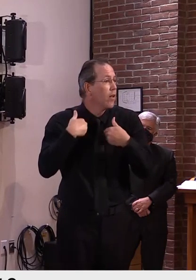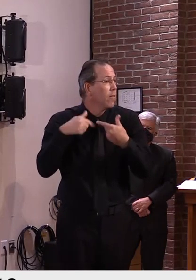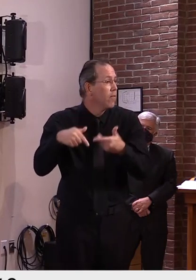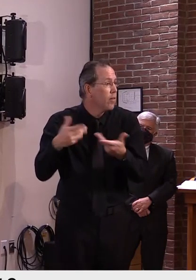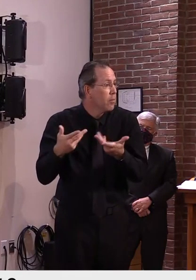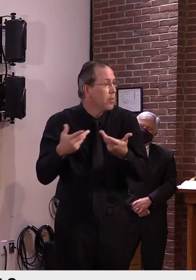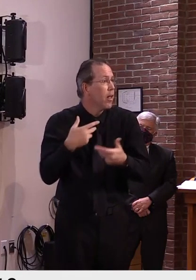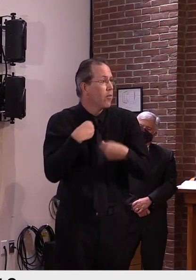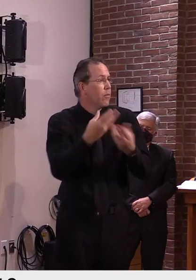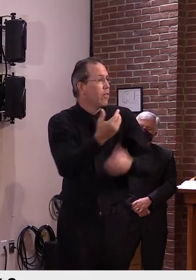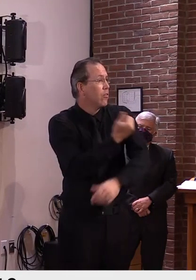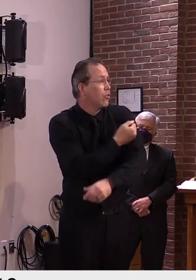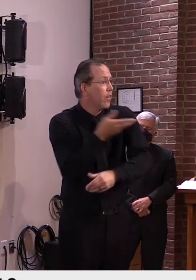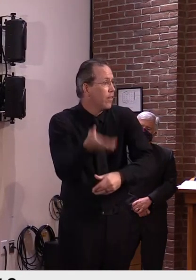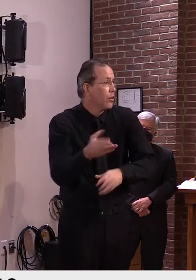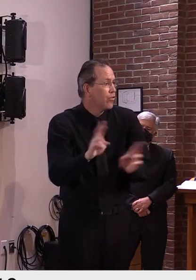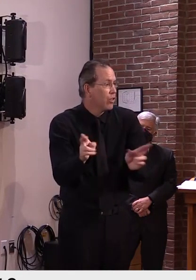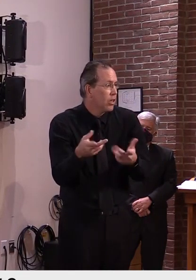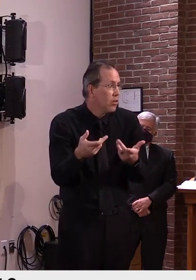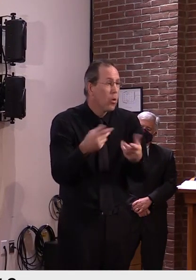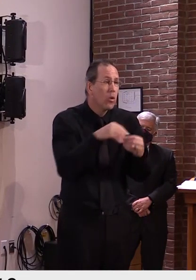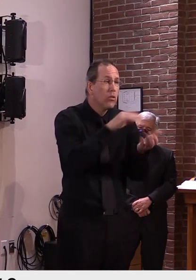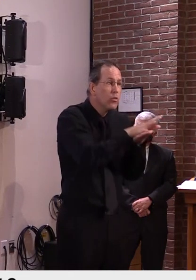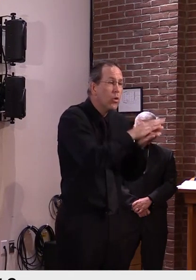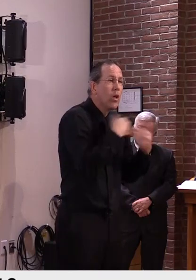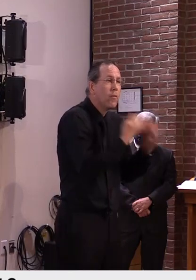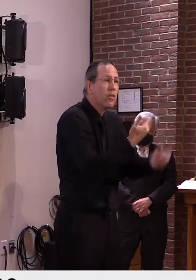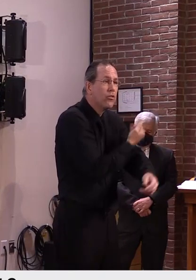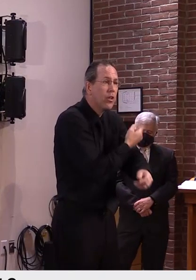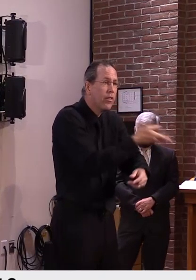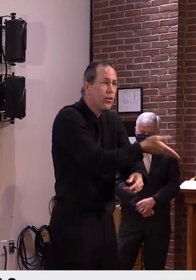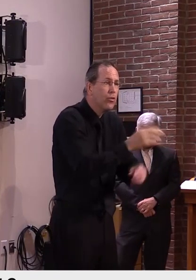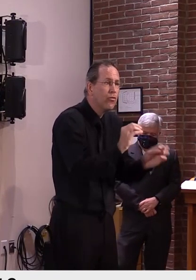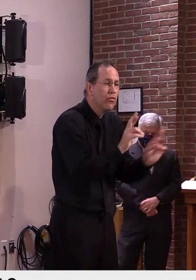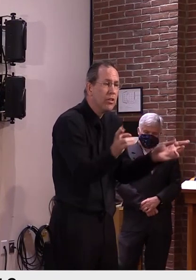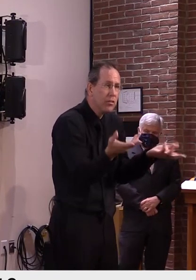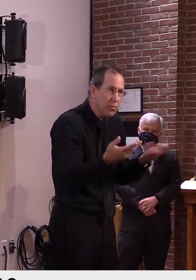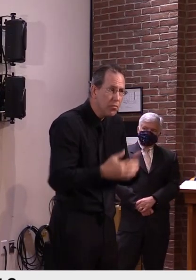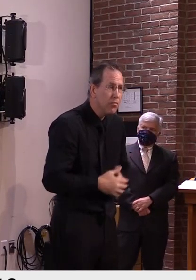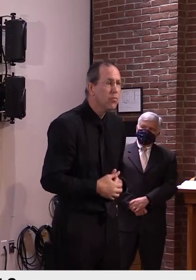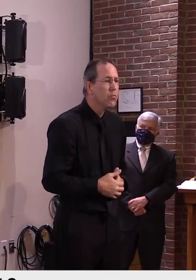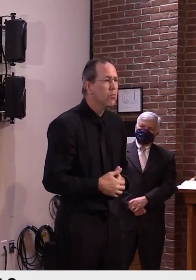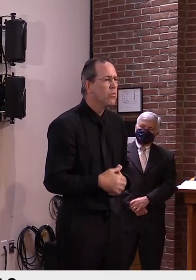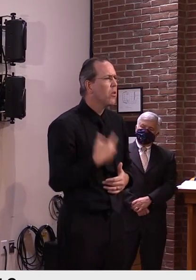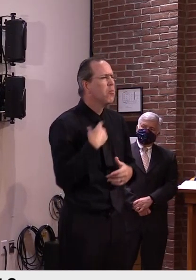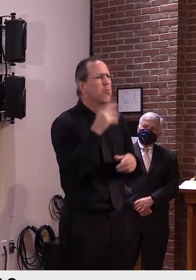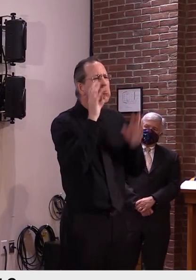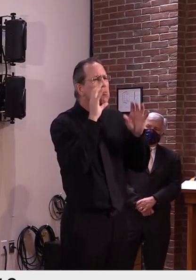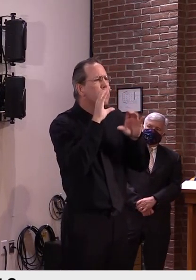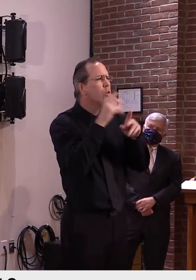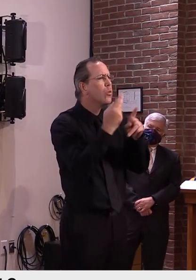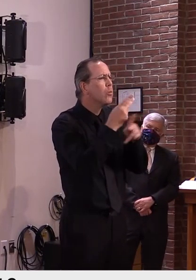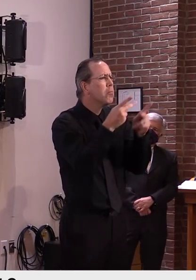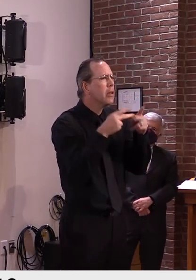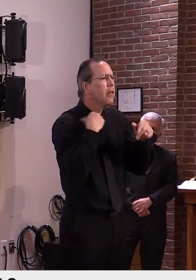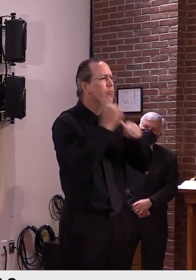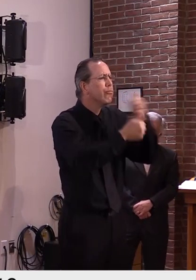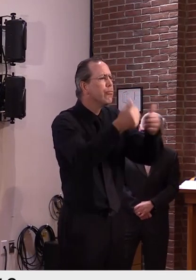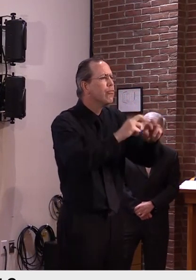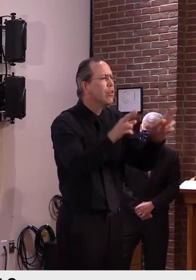actually receive the vaccine this year where you may not have in previous years. So we're going to see more and more of that